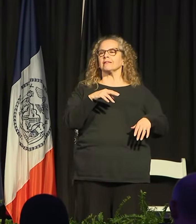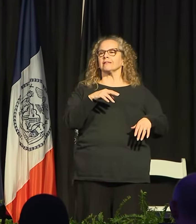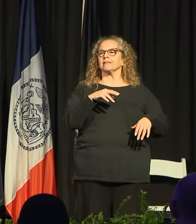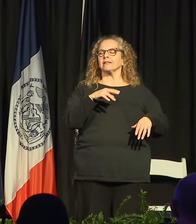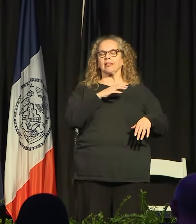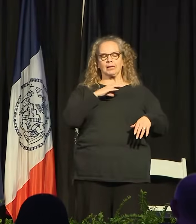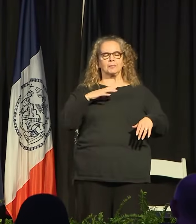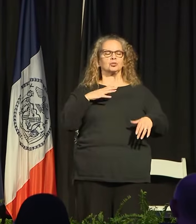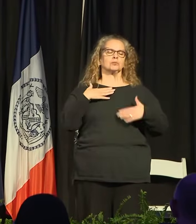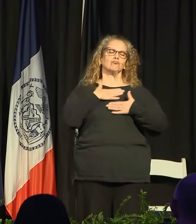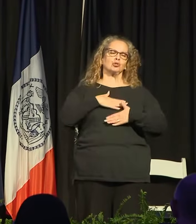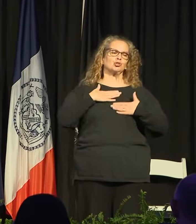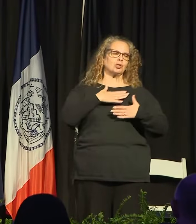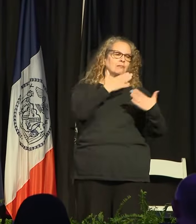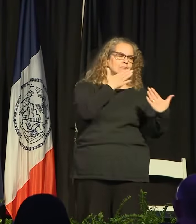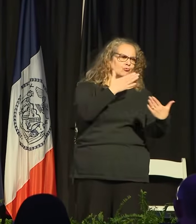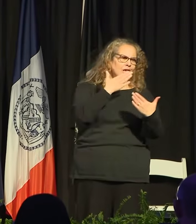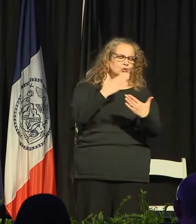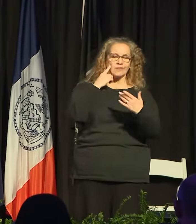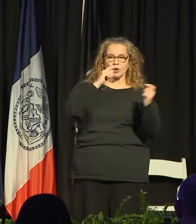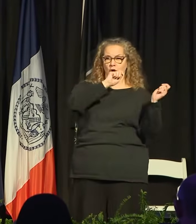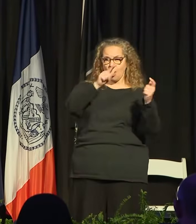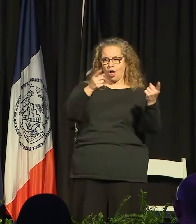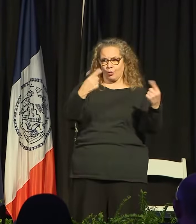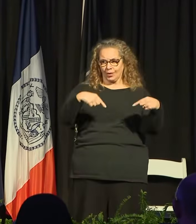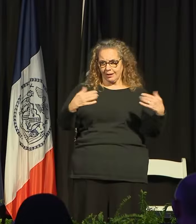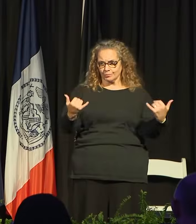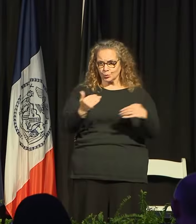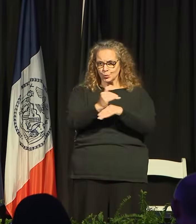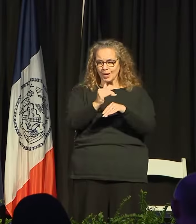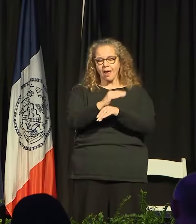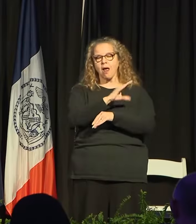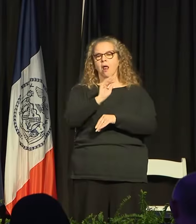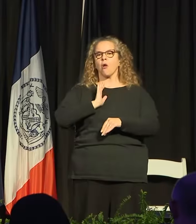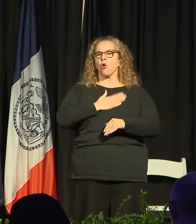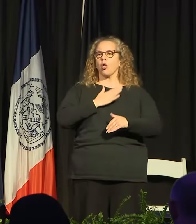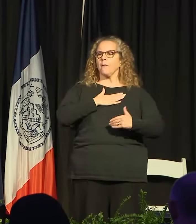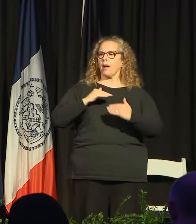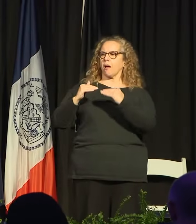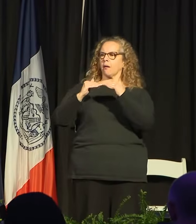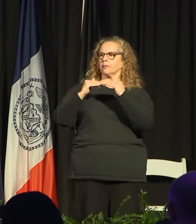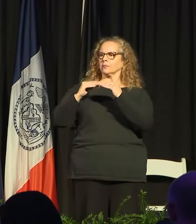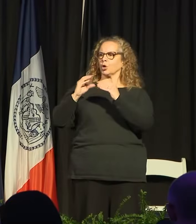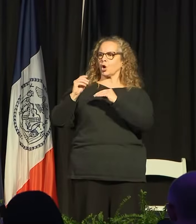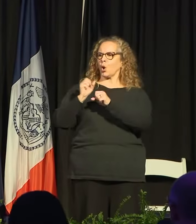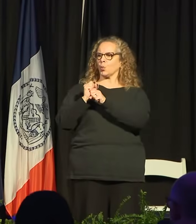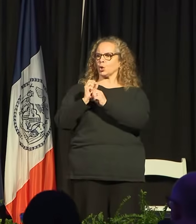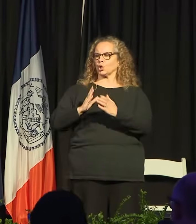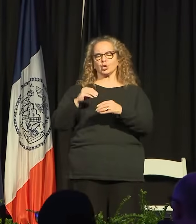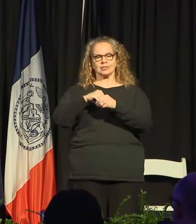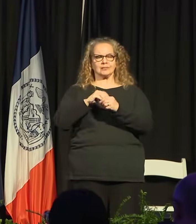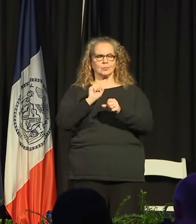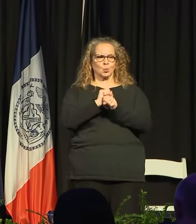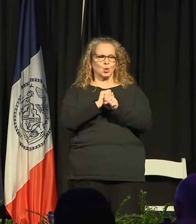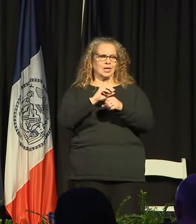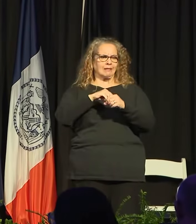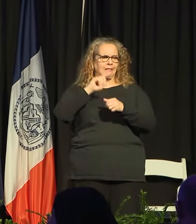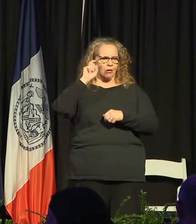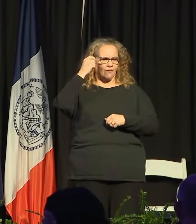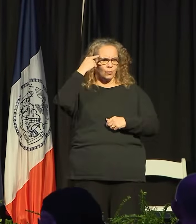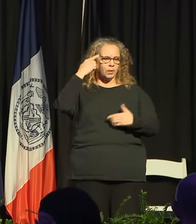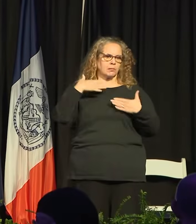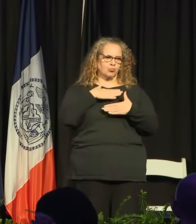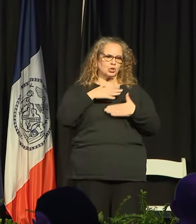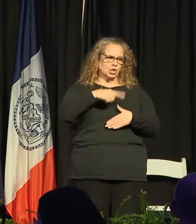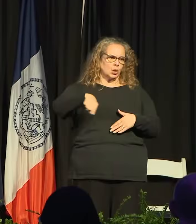and gratitude to everybody who's here, and to all my colleagues across government. Really appreciate you. There's so